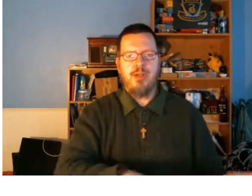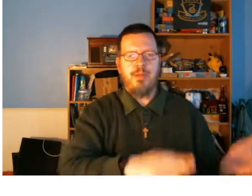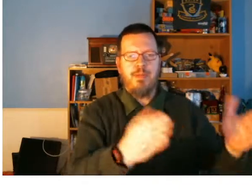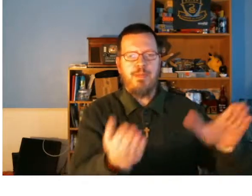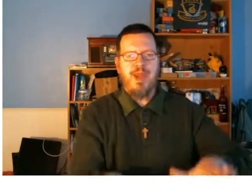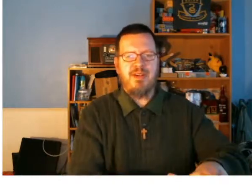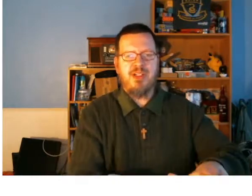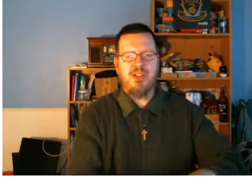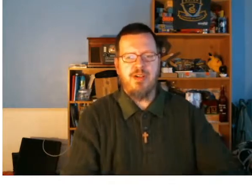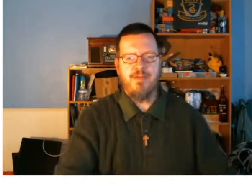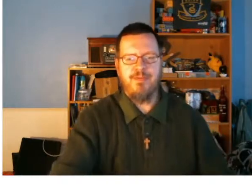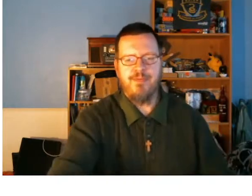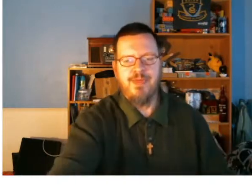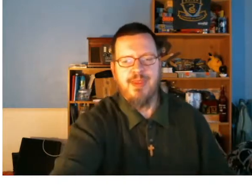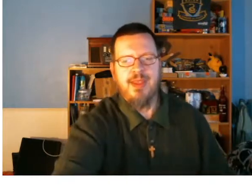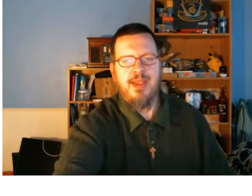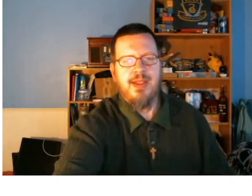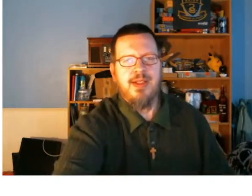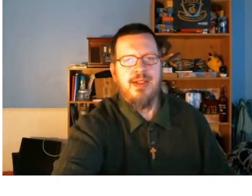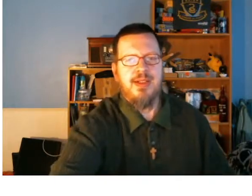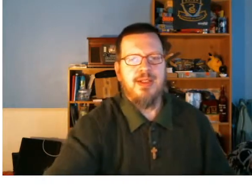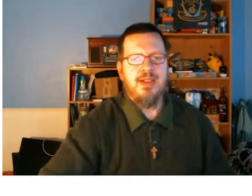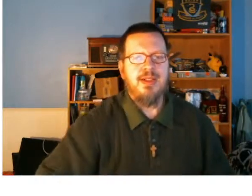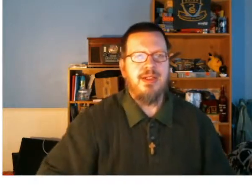never, perish.